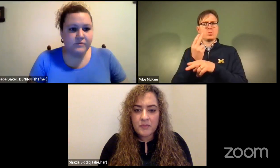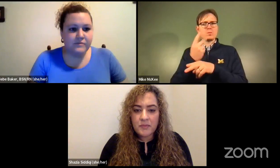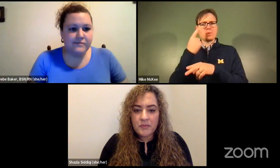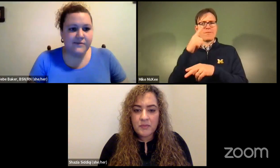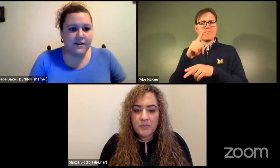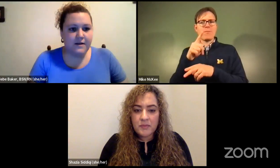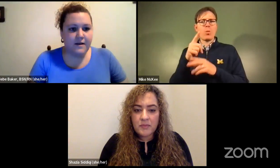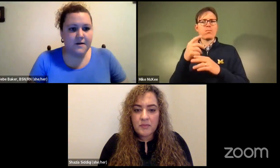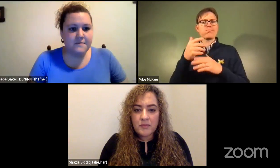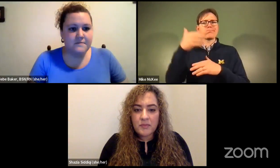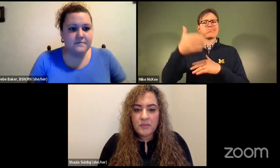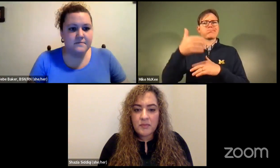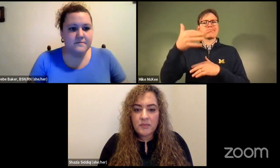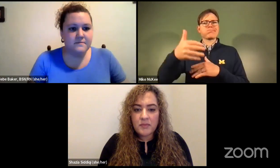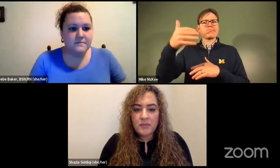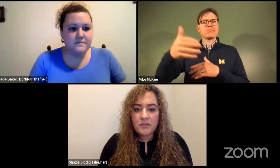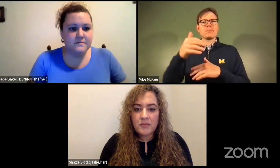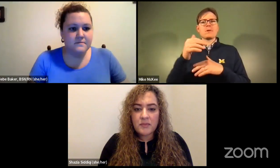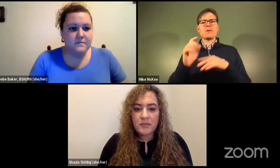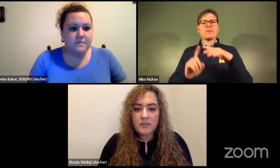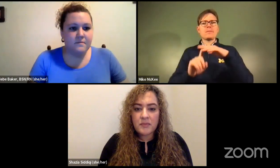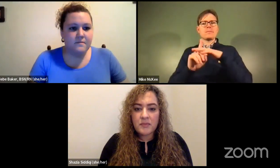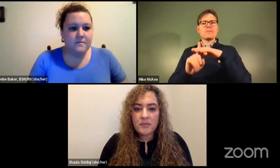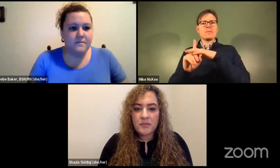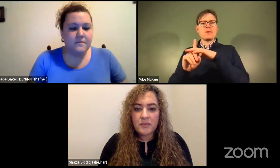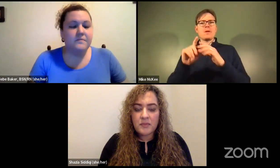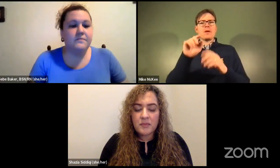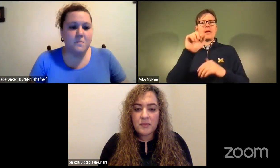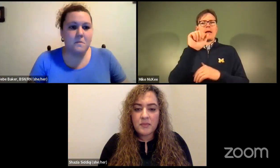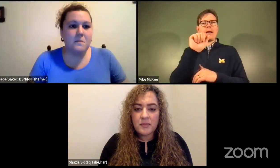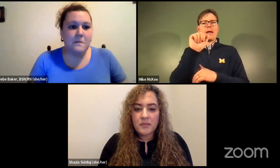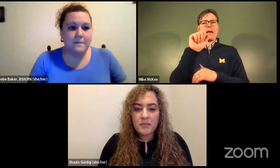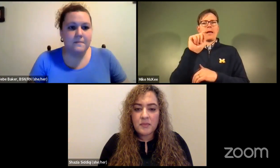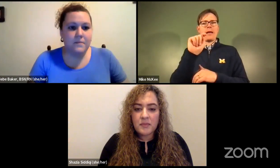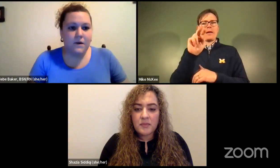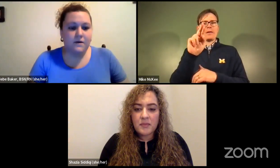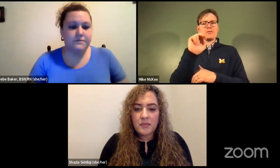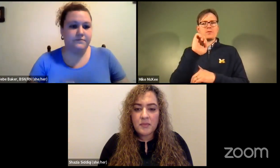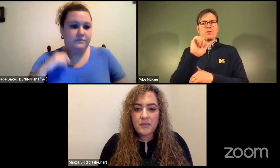about aspirin. Should they use it regularly